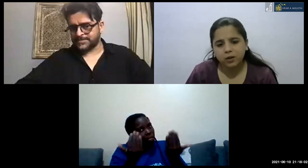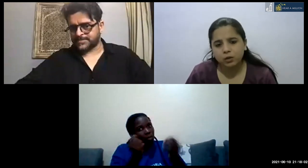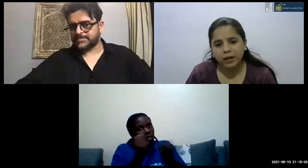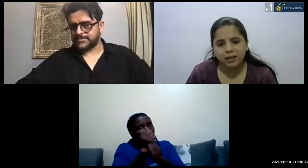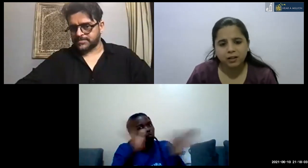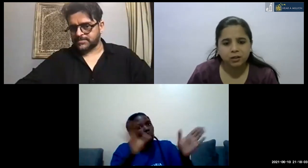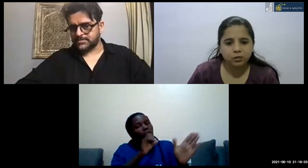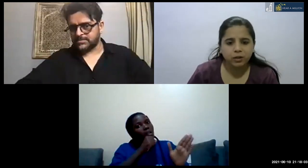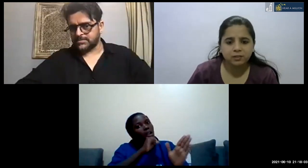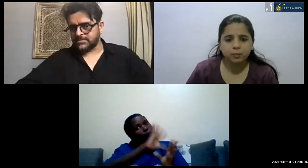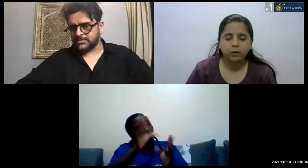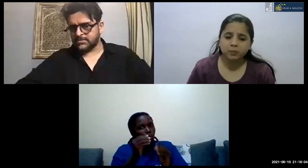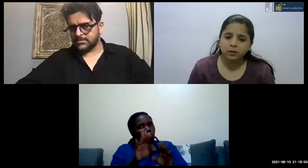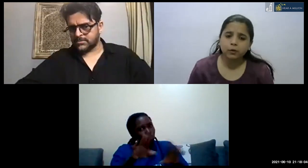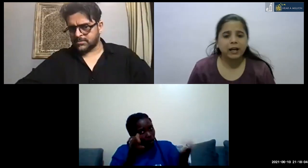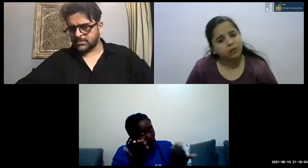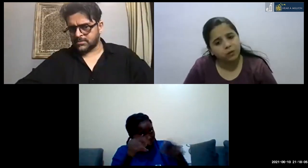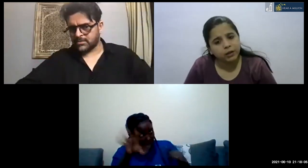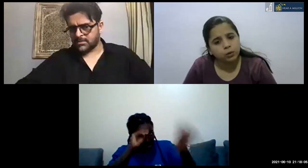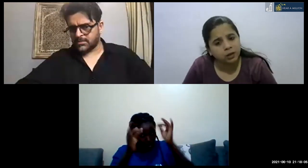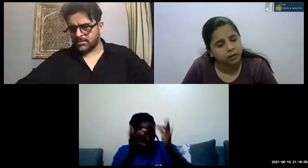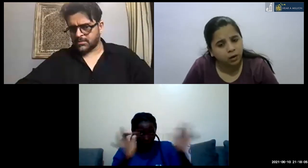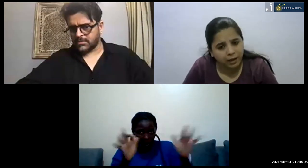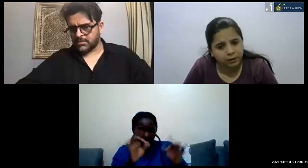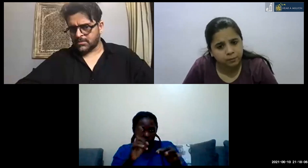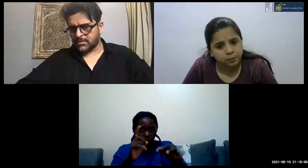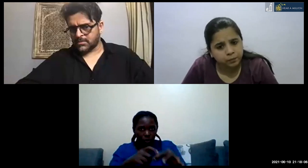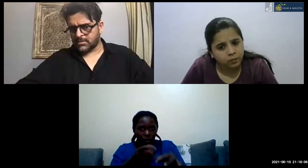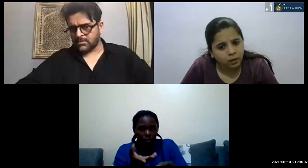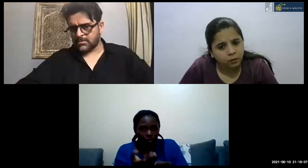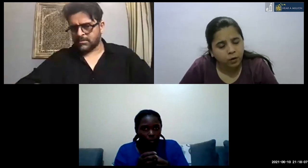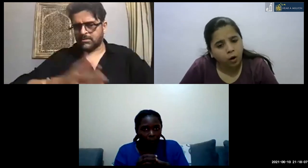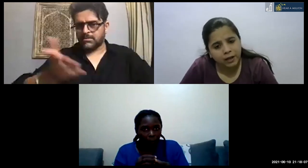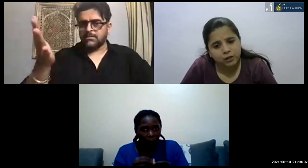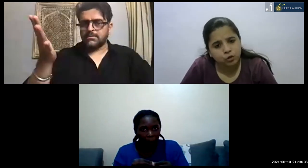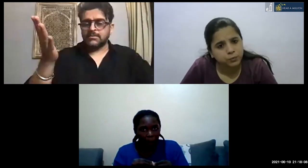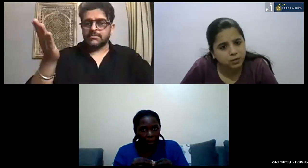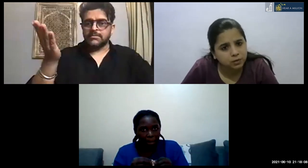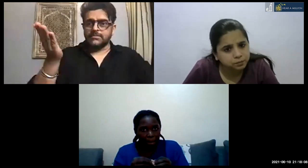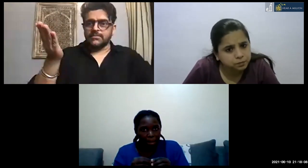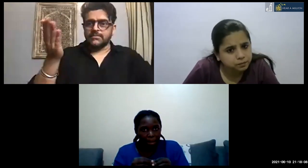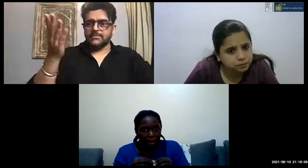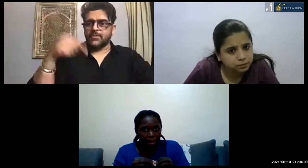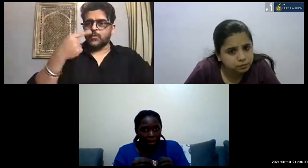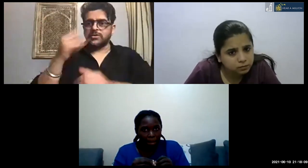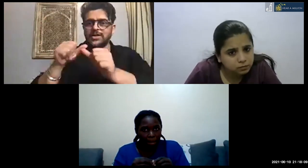one, 3 to 18 years old, is it possible for everyone to learn online for all age groups?